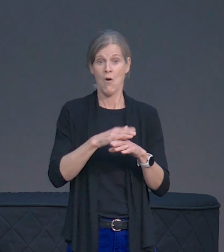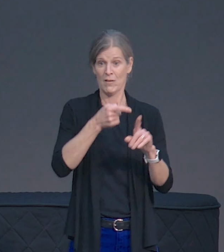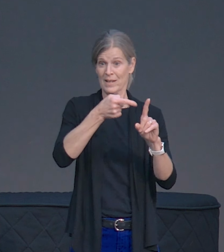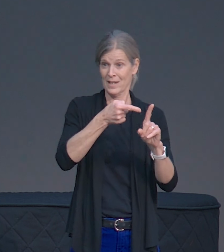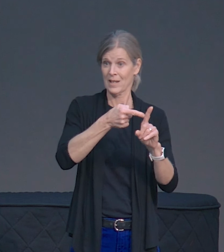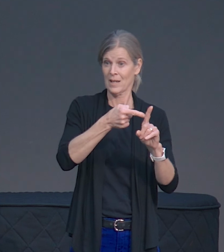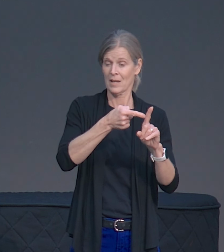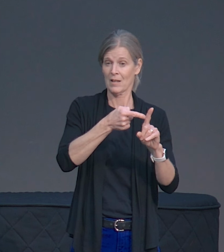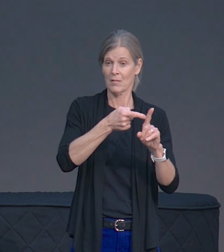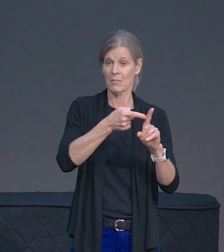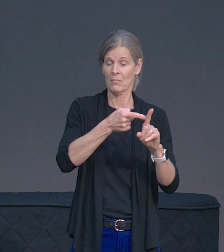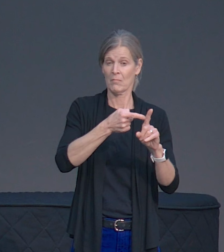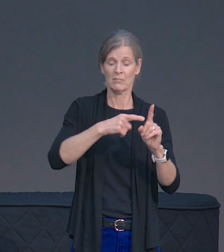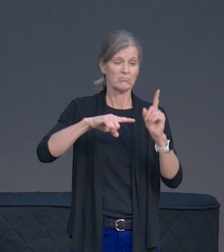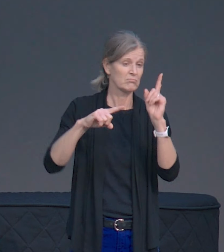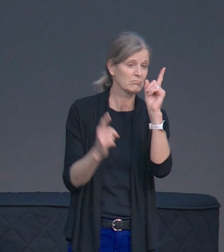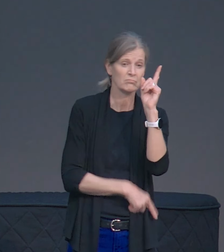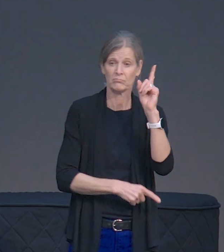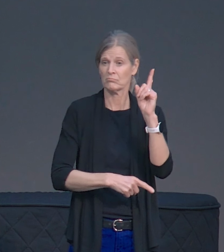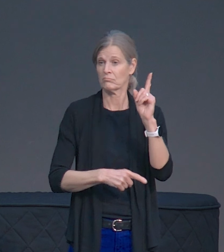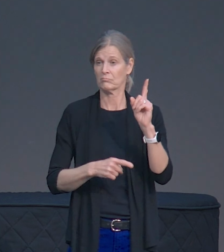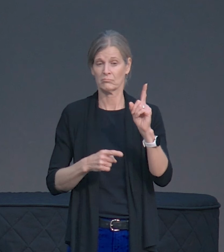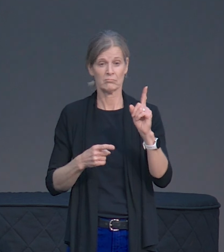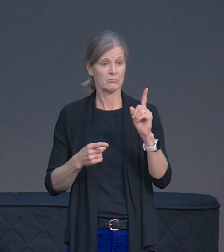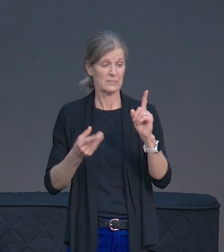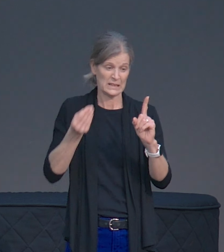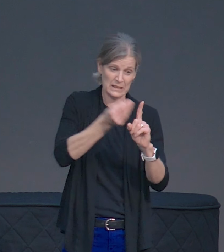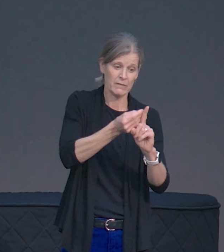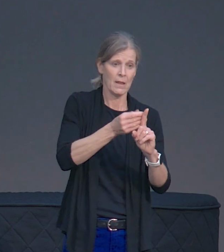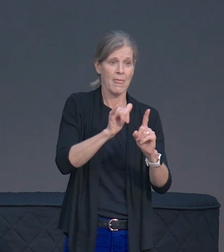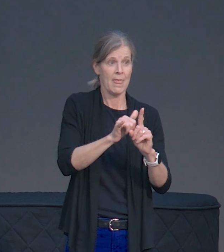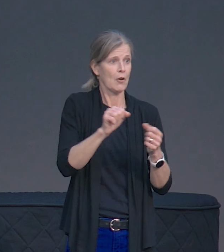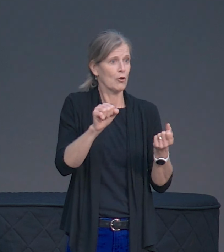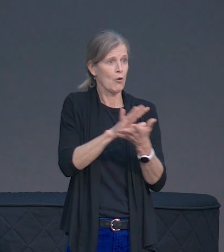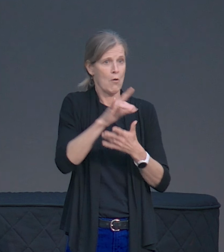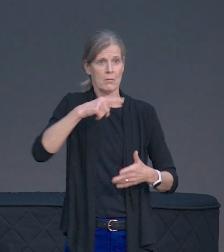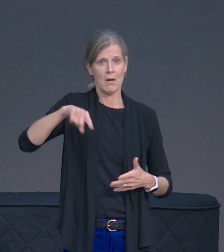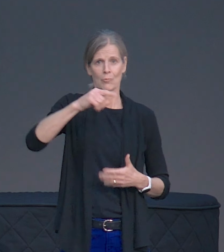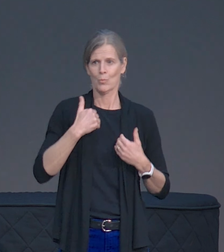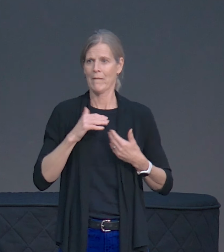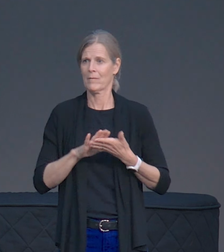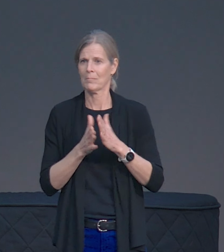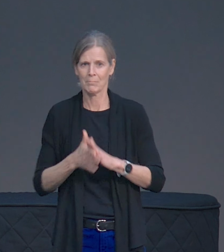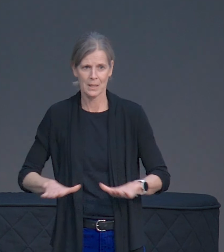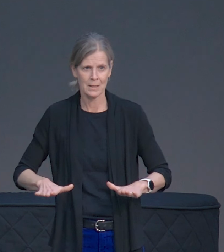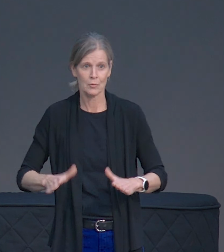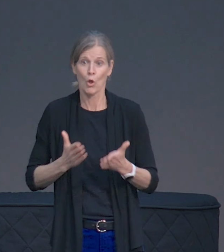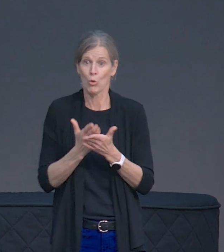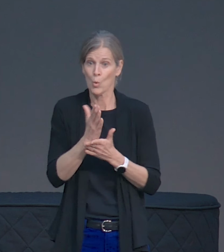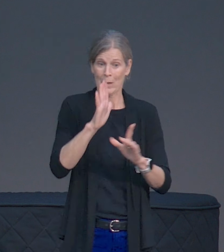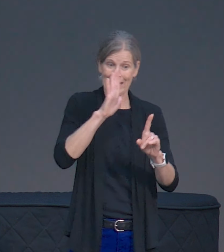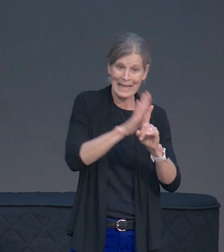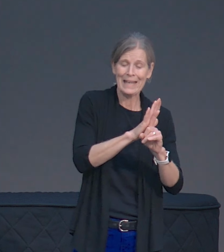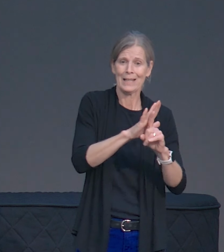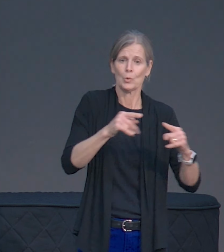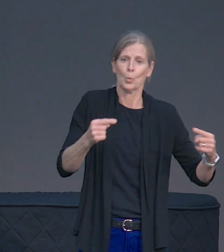Was The Chastisement That Brought Us Peace With His Wounds We